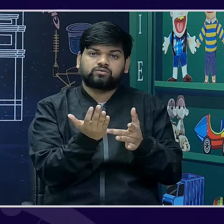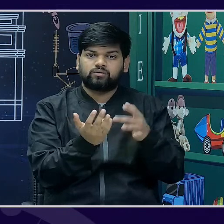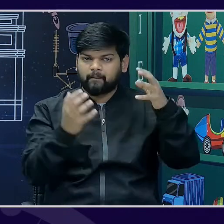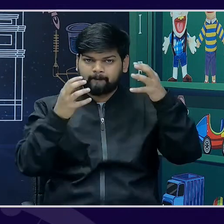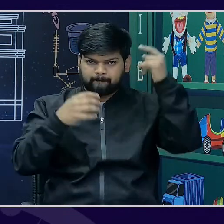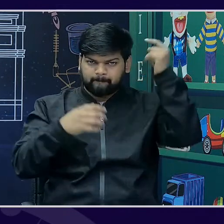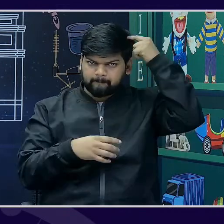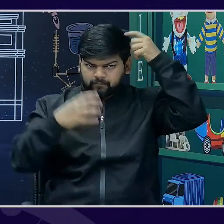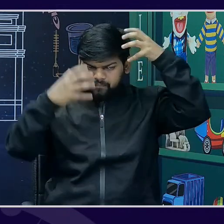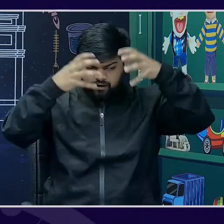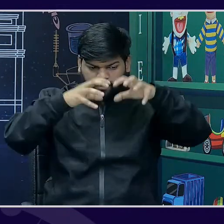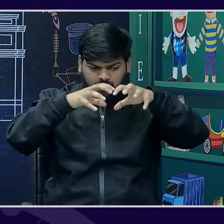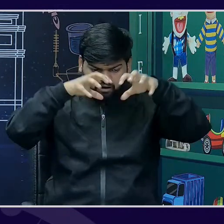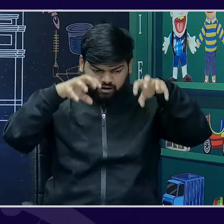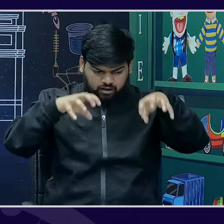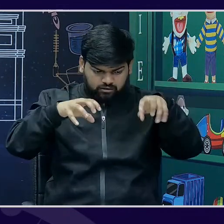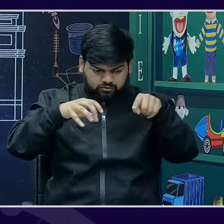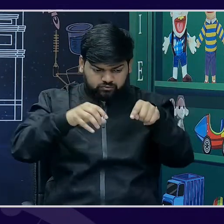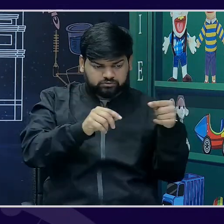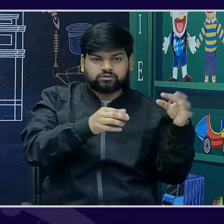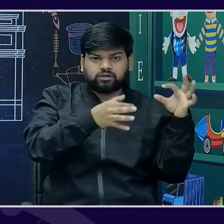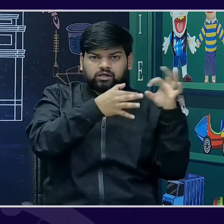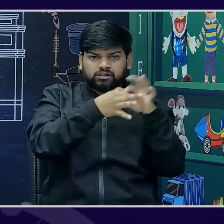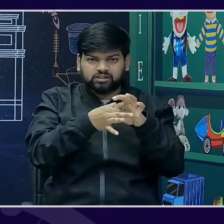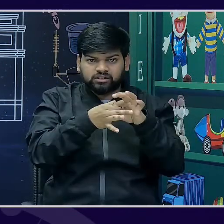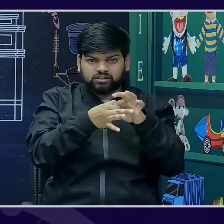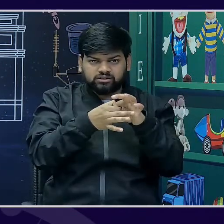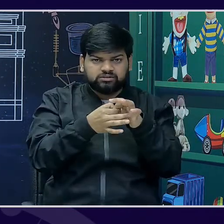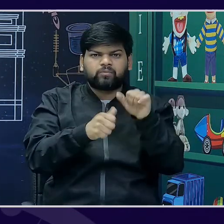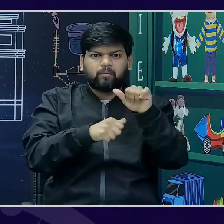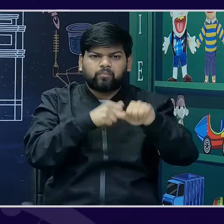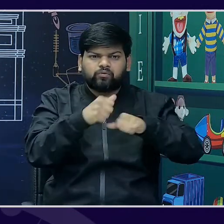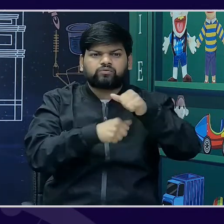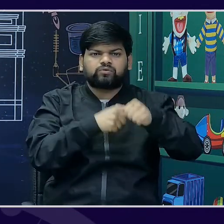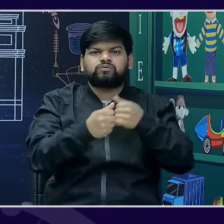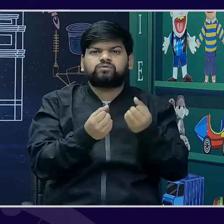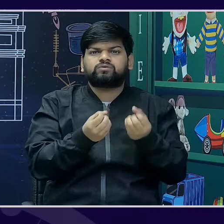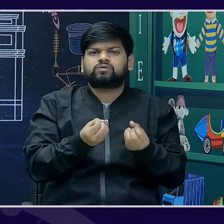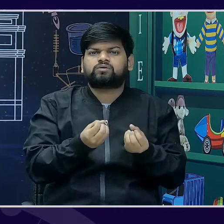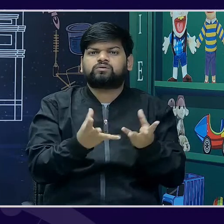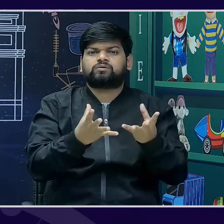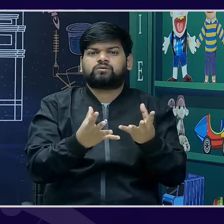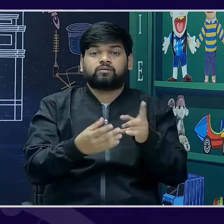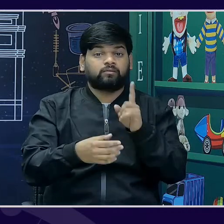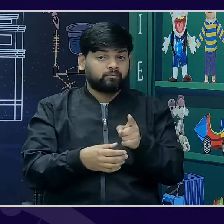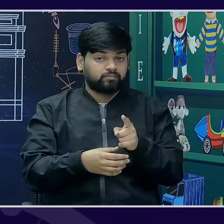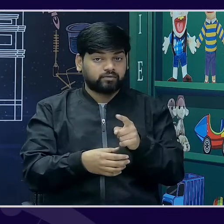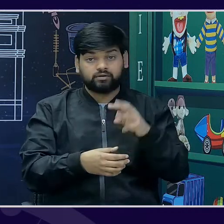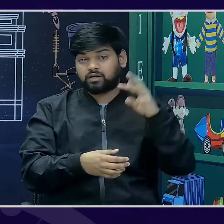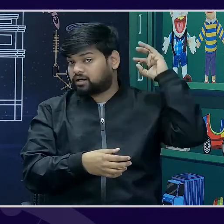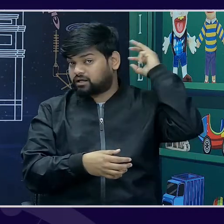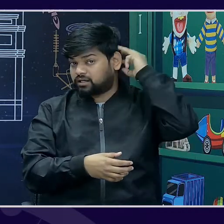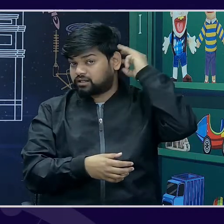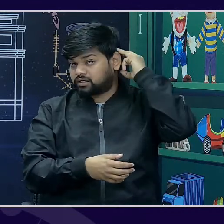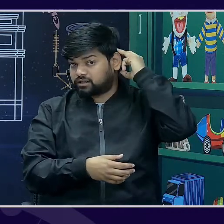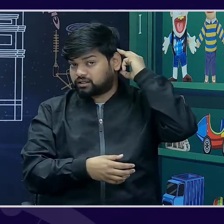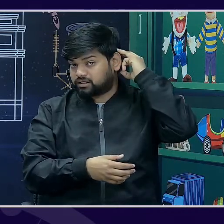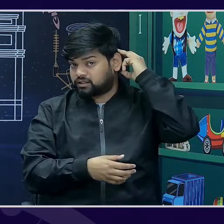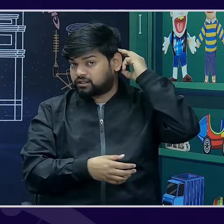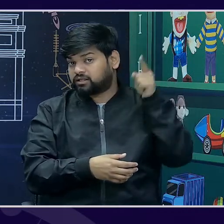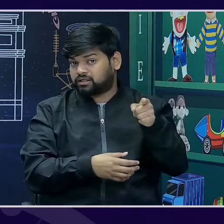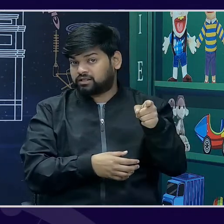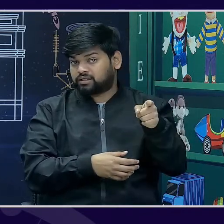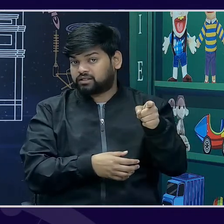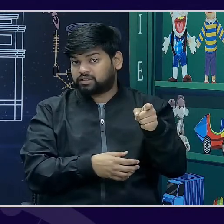different biochemical reactions. But cochlea develops a different kind of chemical reactions. It could be